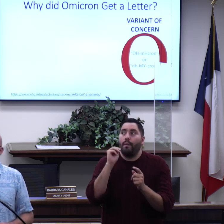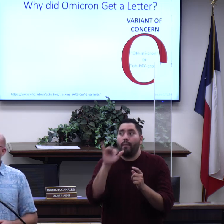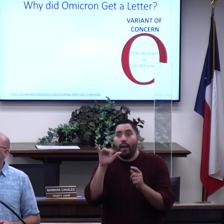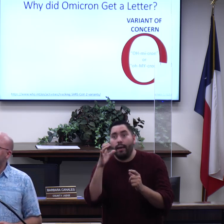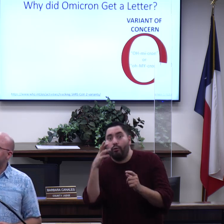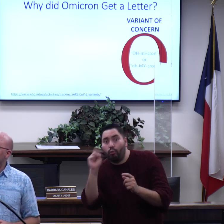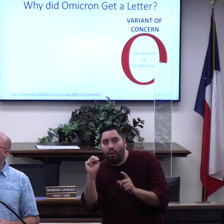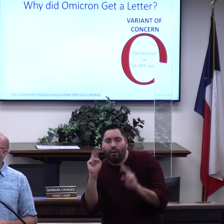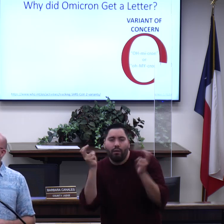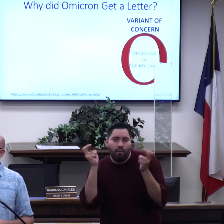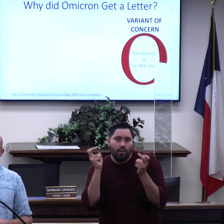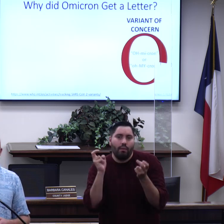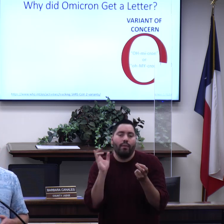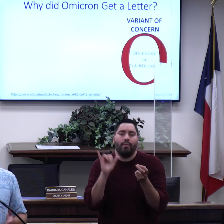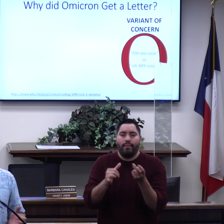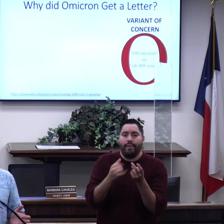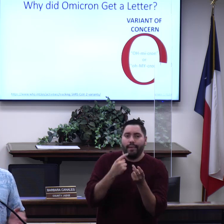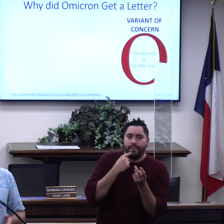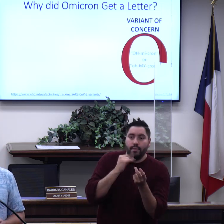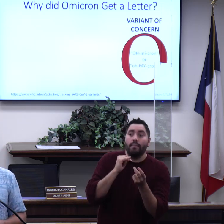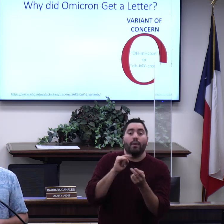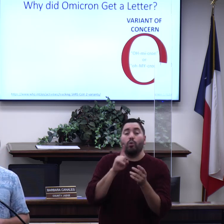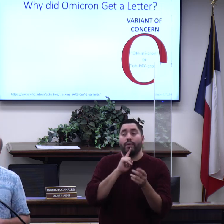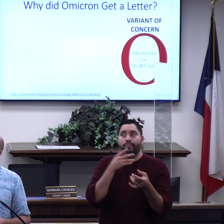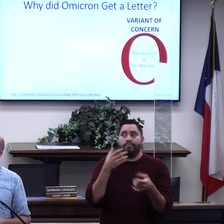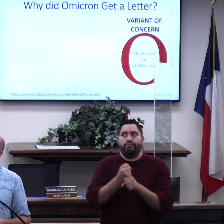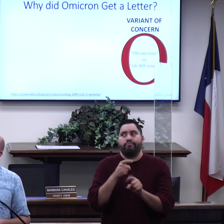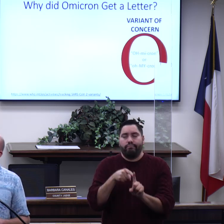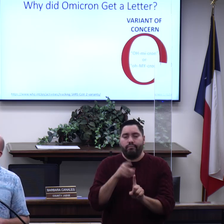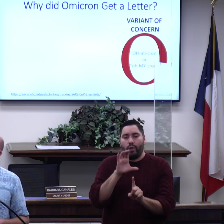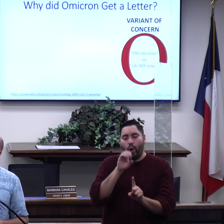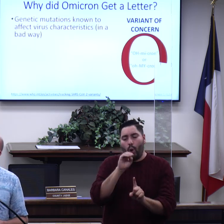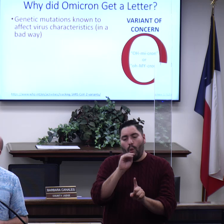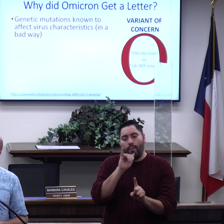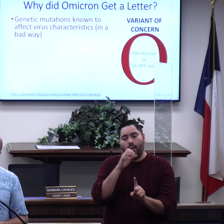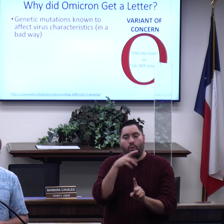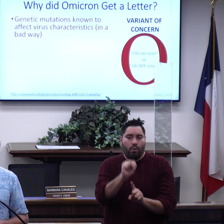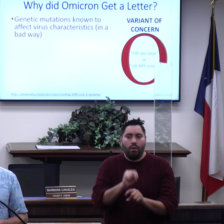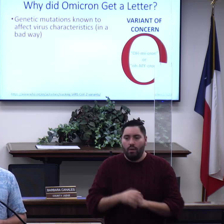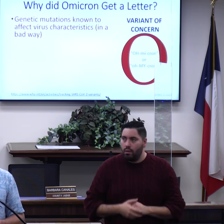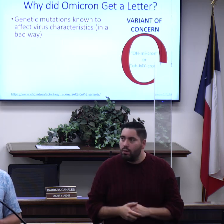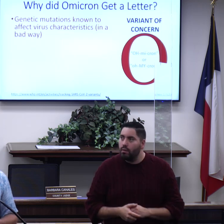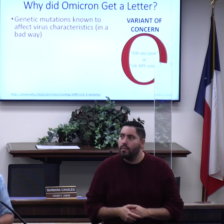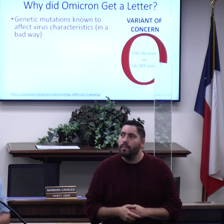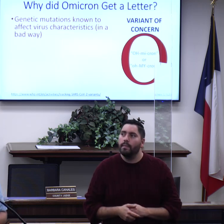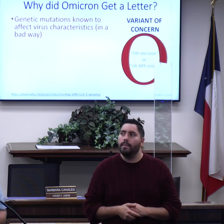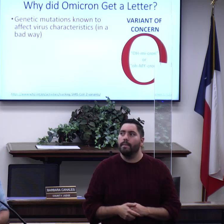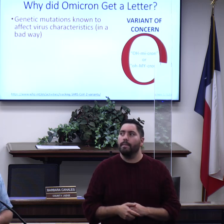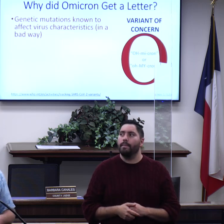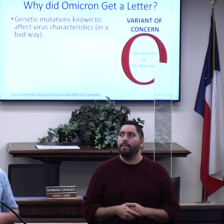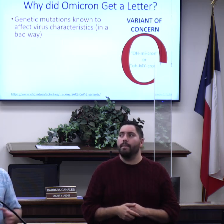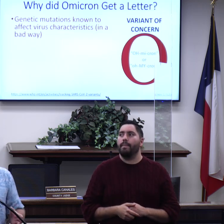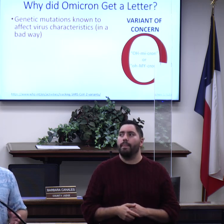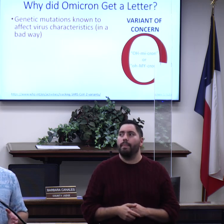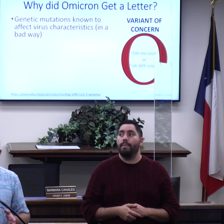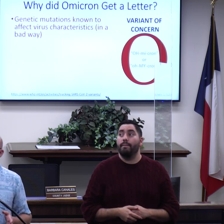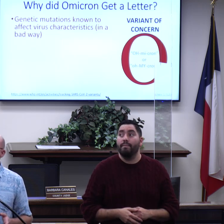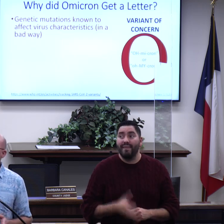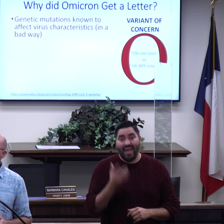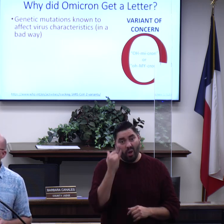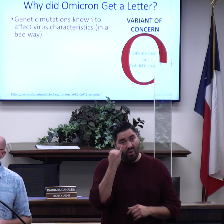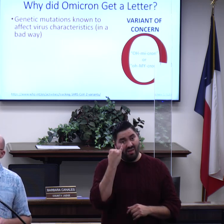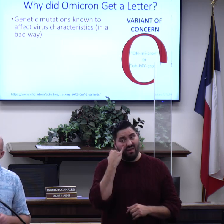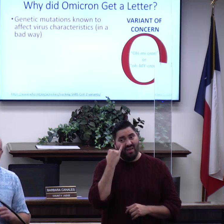it differently, so that's Omicron. Click. Okay, so to become a variant